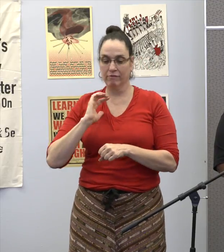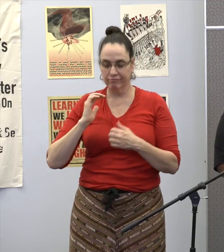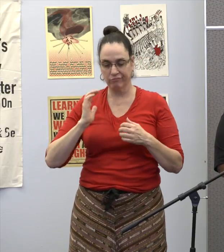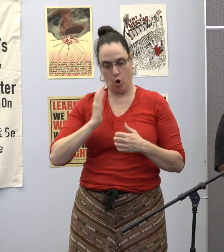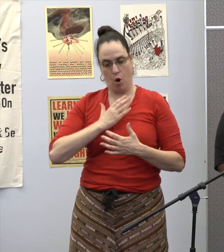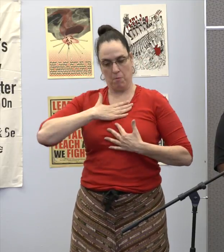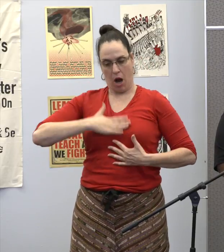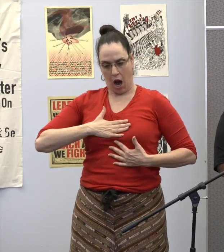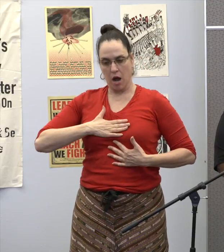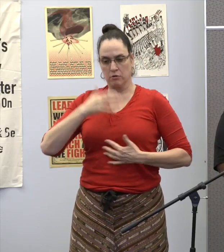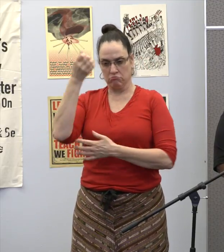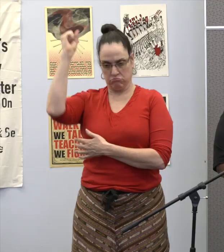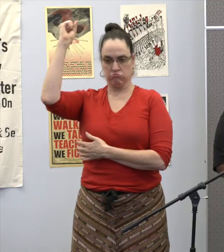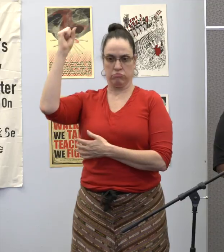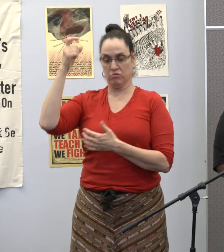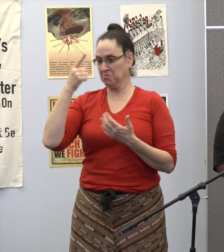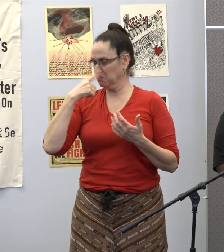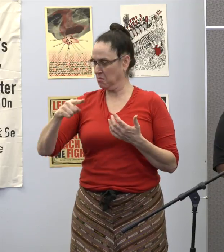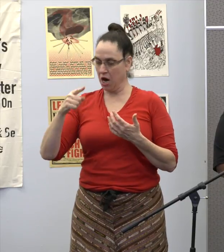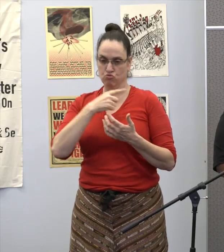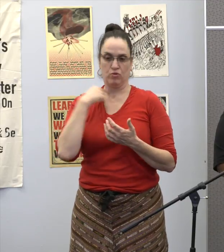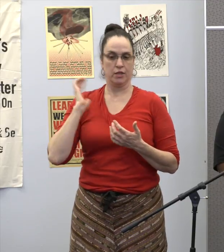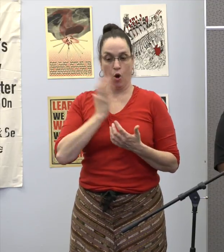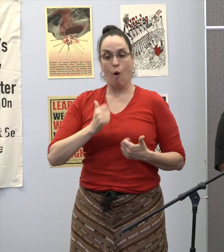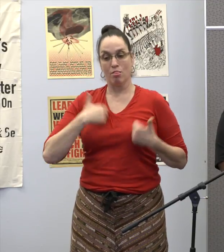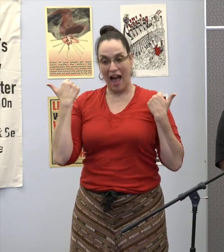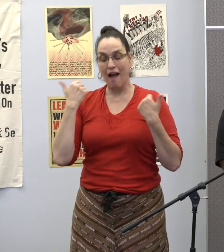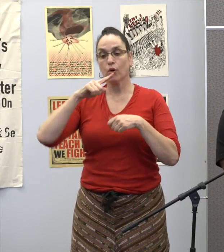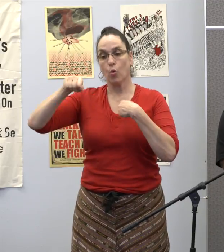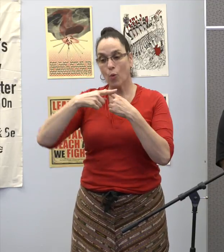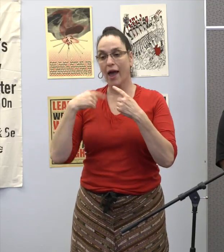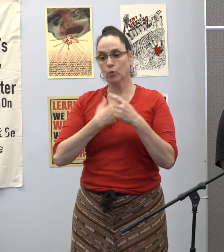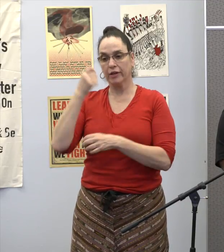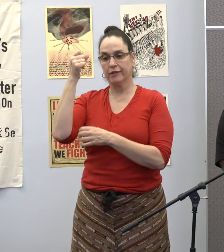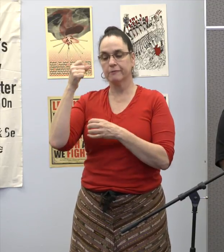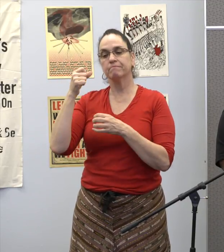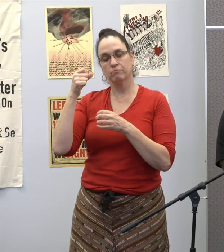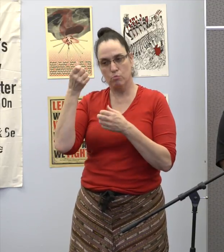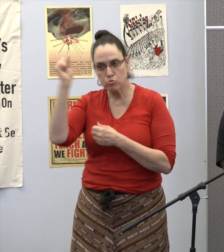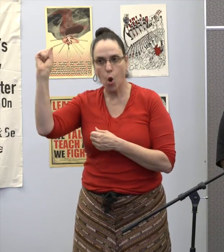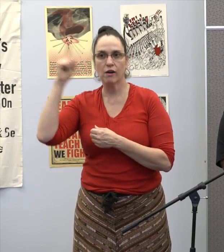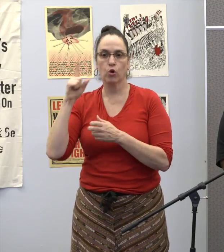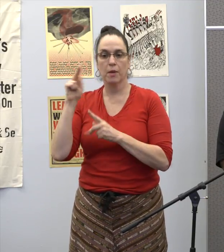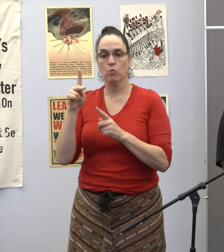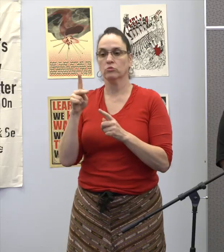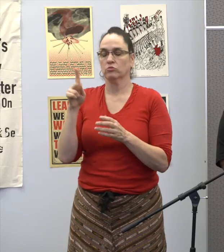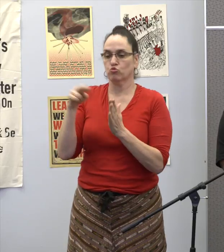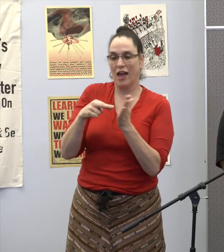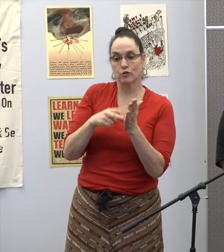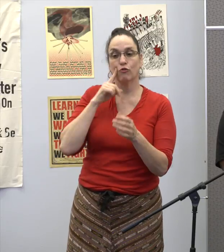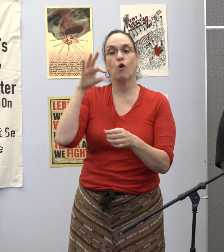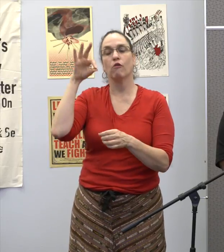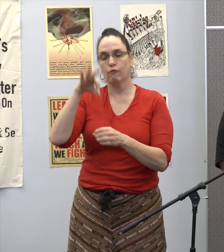disobedience, when we protest, when we register people to vote, we can do it from a very deep place. Because as Dr. King said,